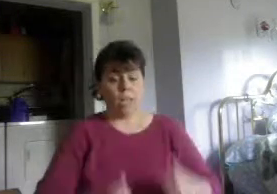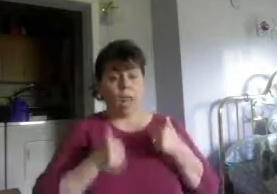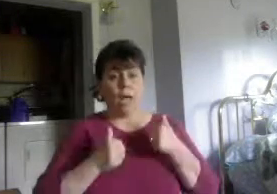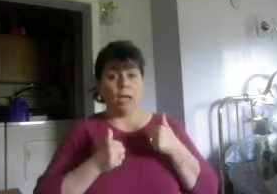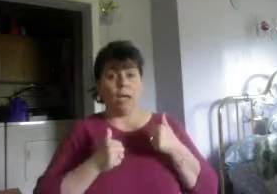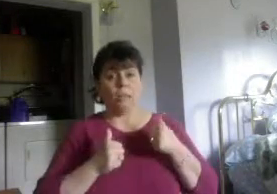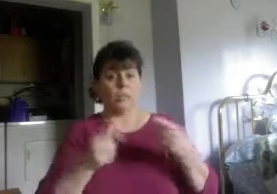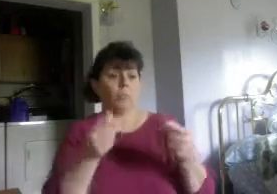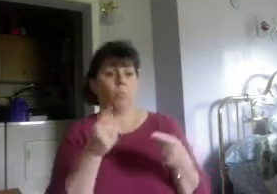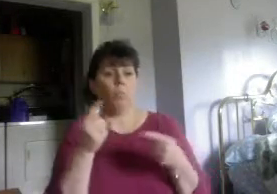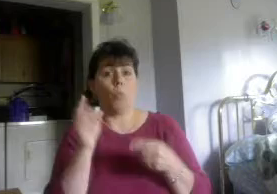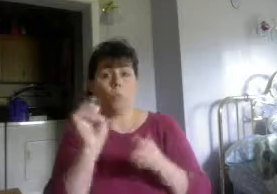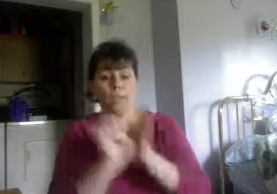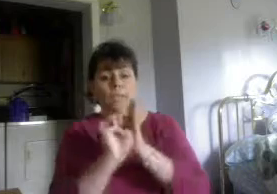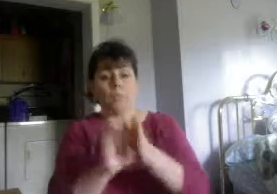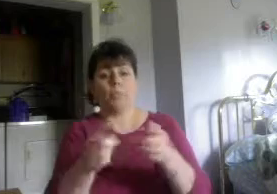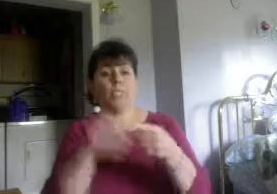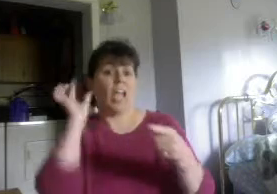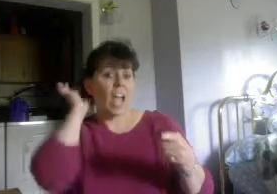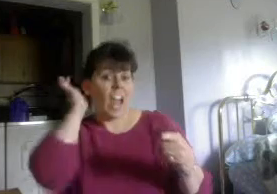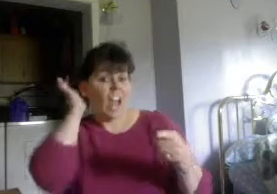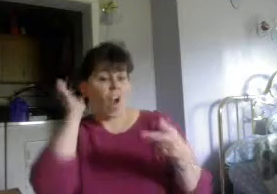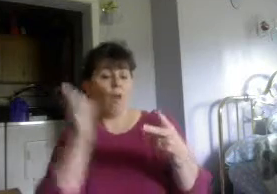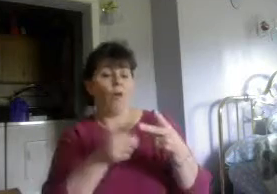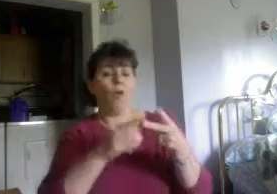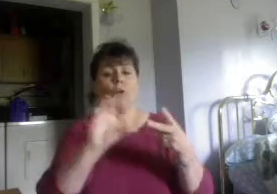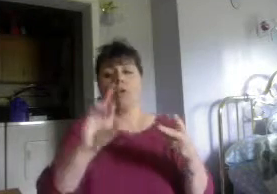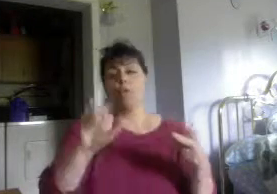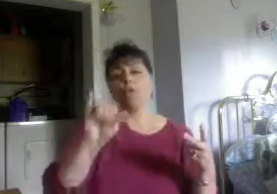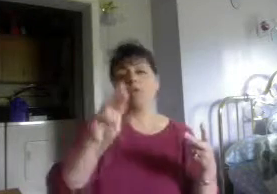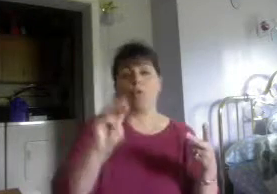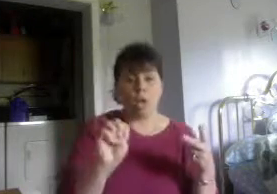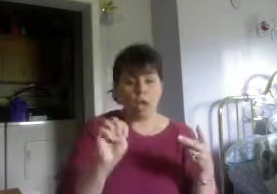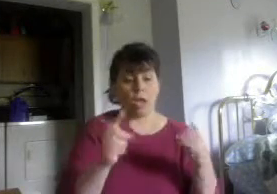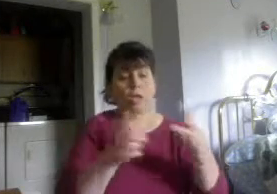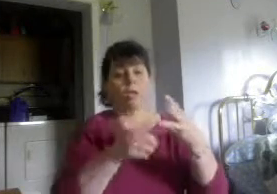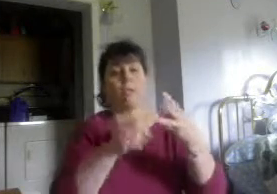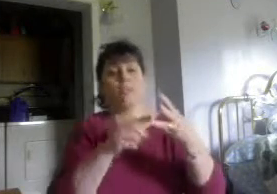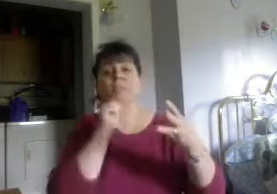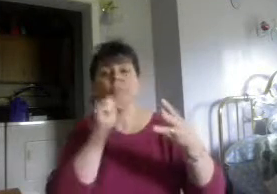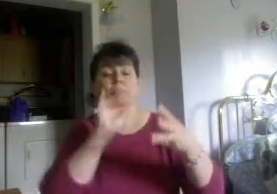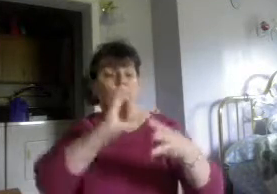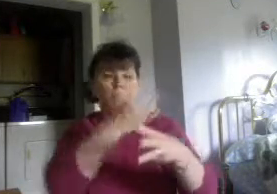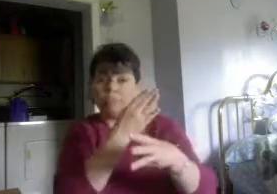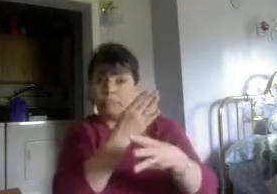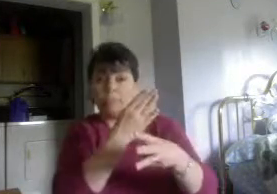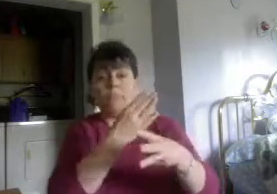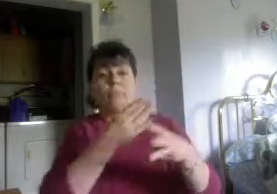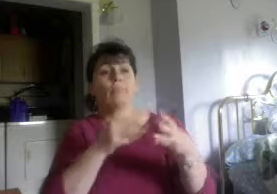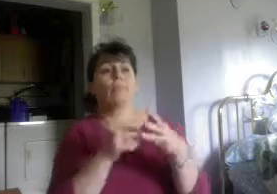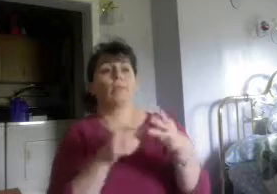hair, crime, welfare, unemployment, sports,